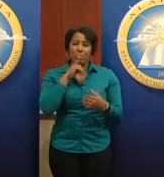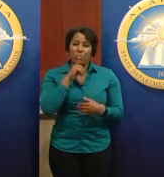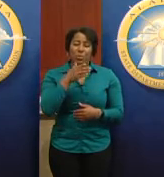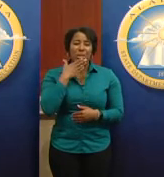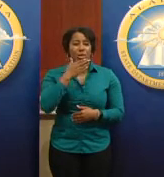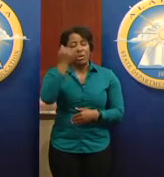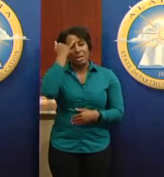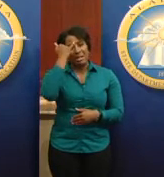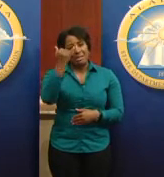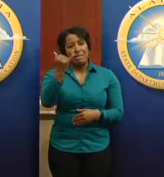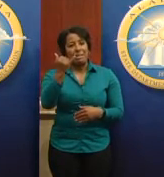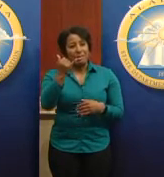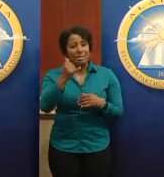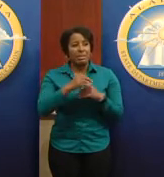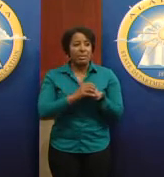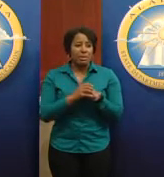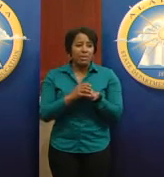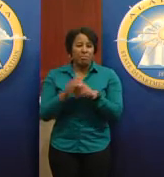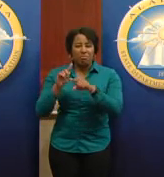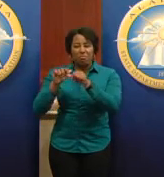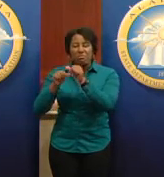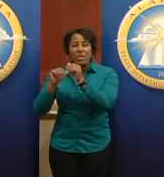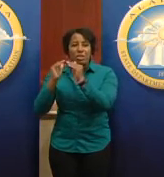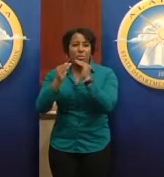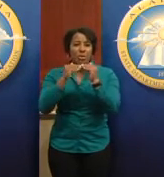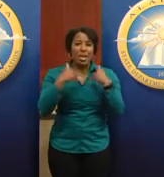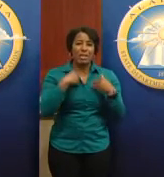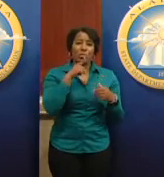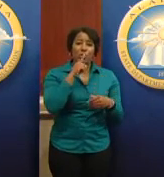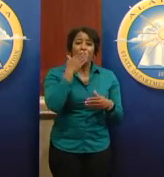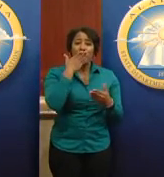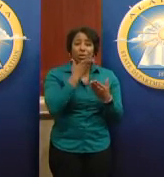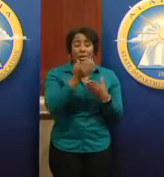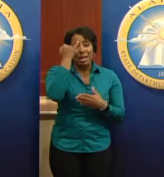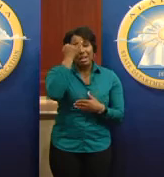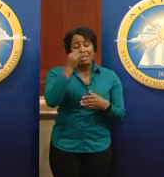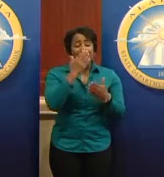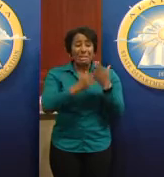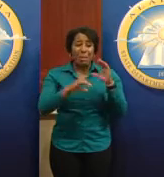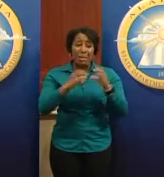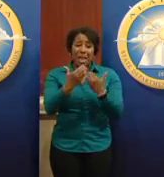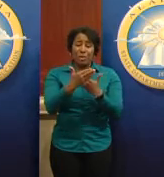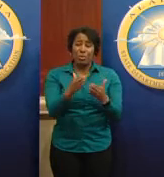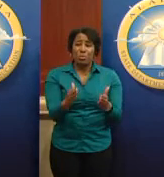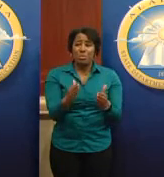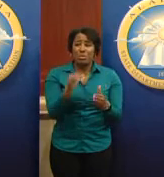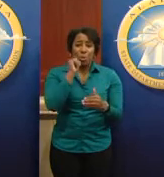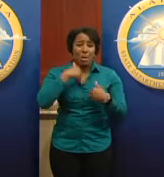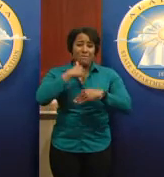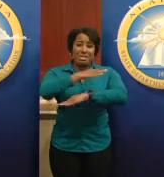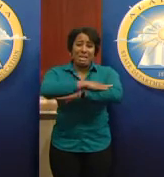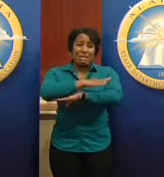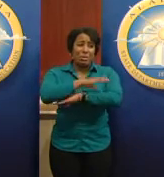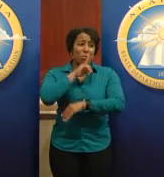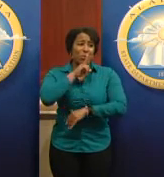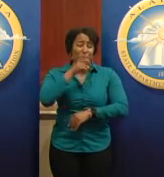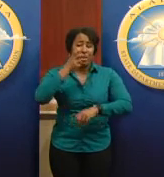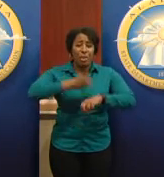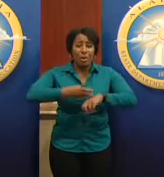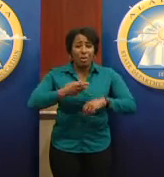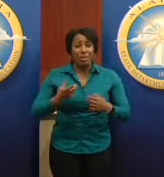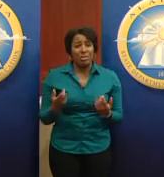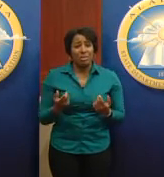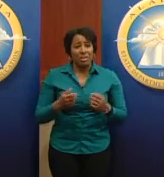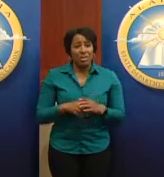there from community to community. Some classrooms will be really hard to do that because they don't have desks. Because of the